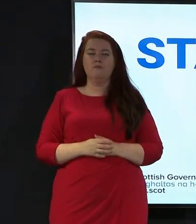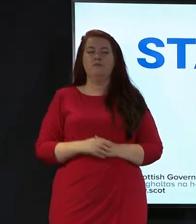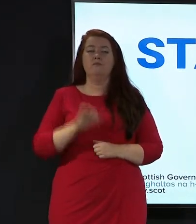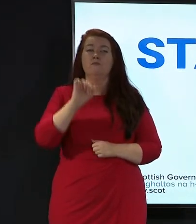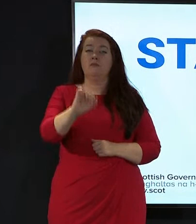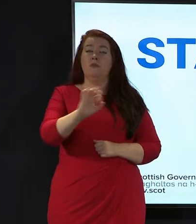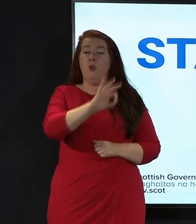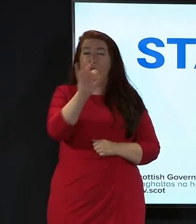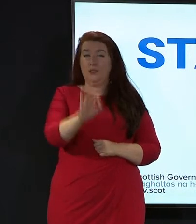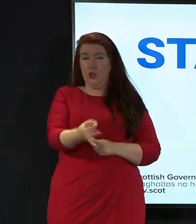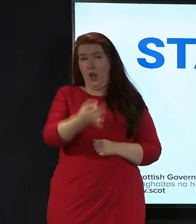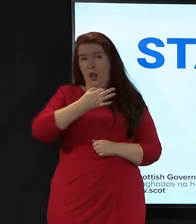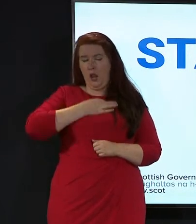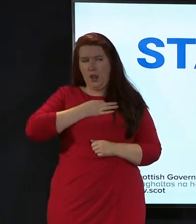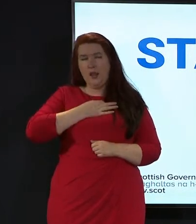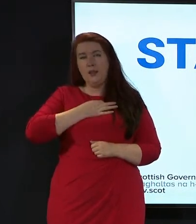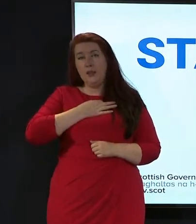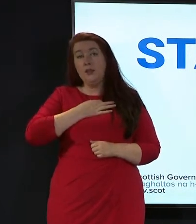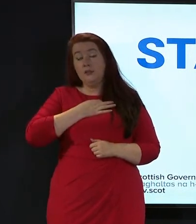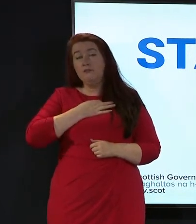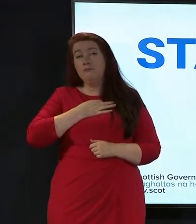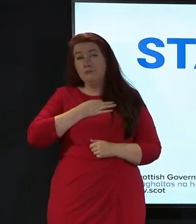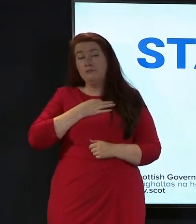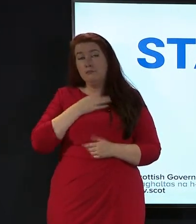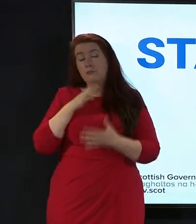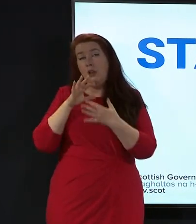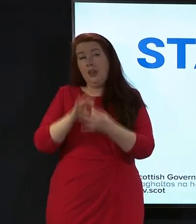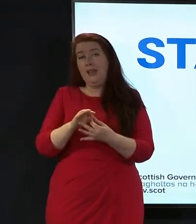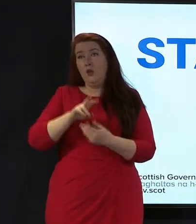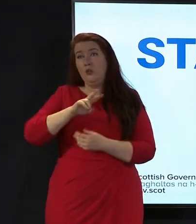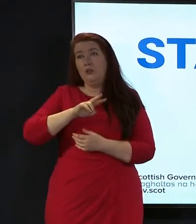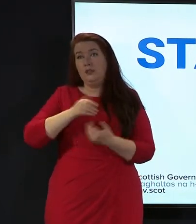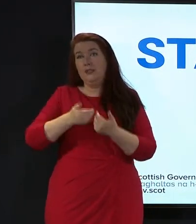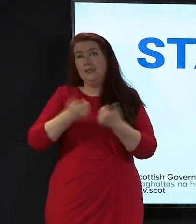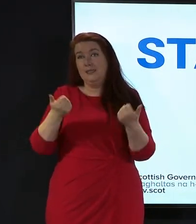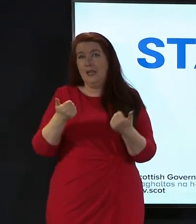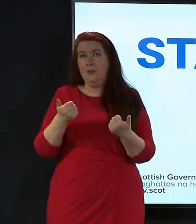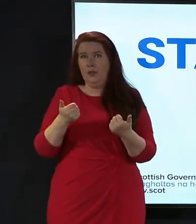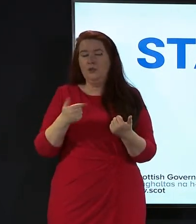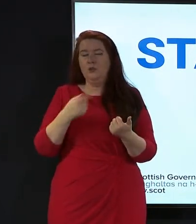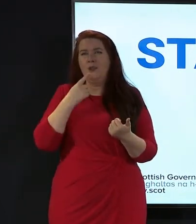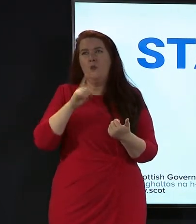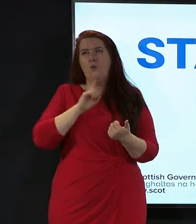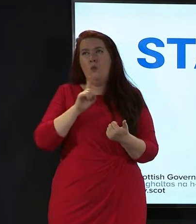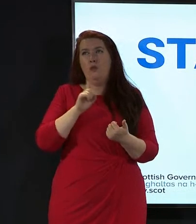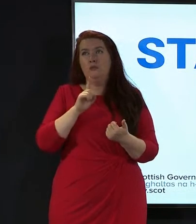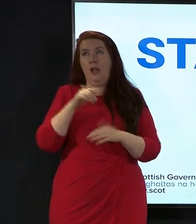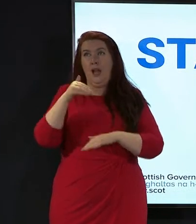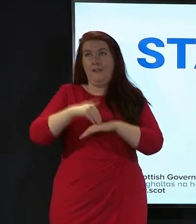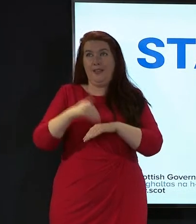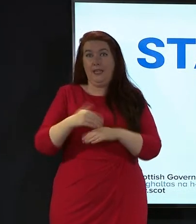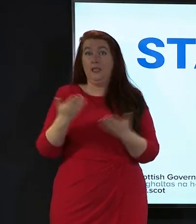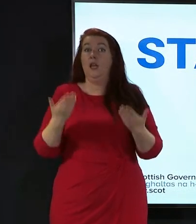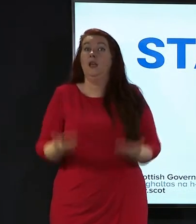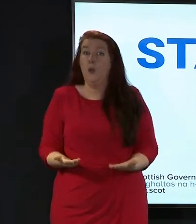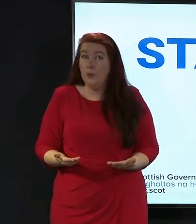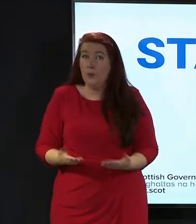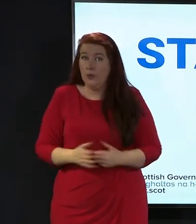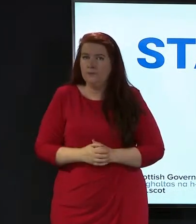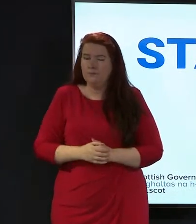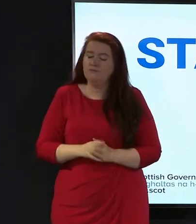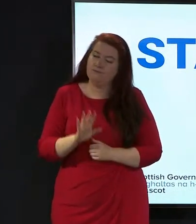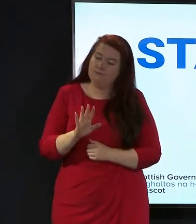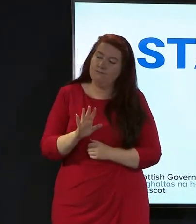really relevant for a separate reason, which is what is the limiting factor now? Obviously, the